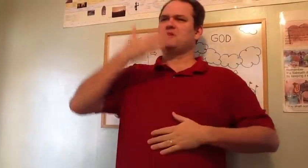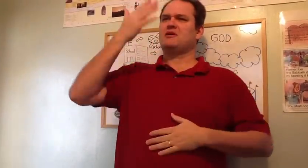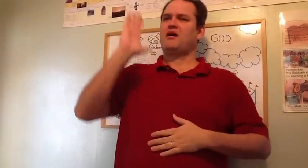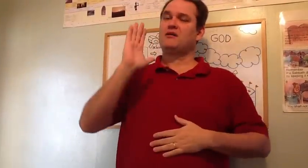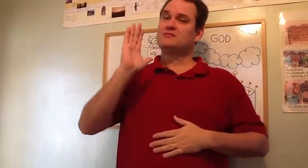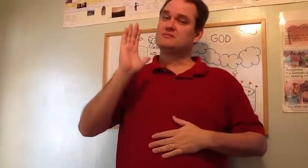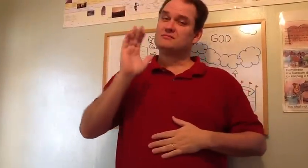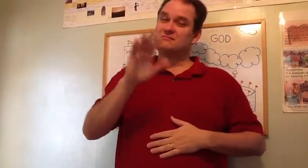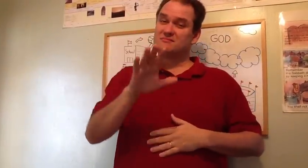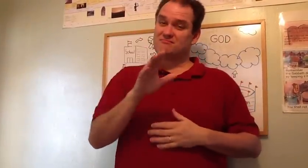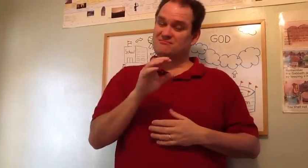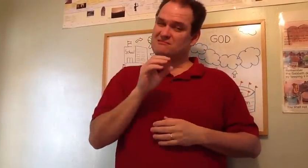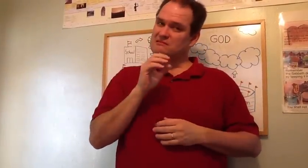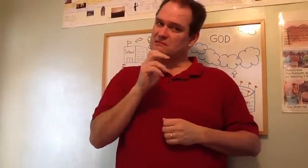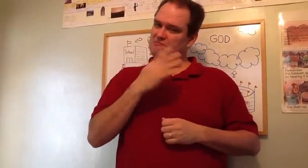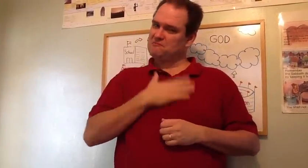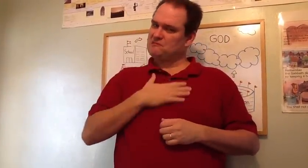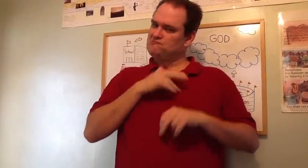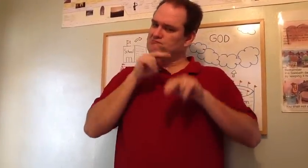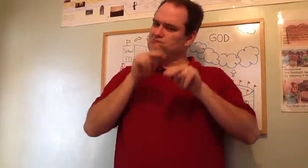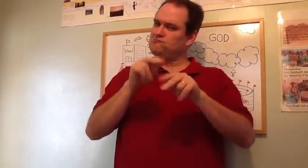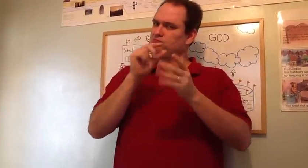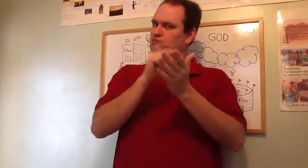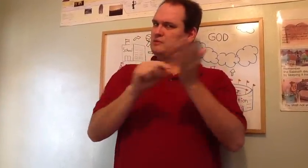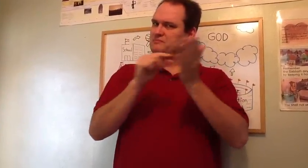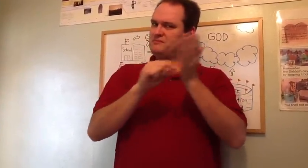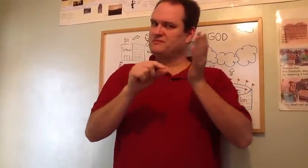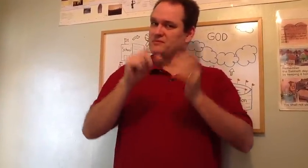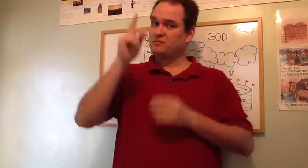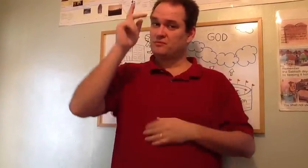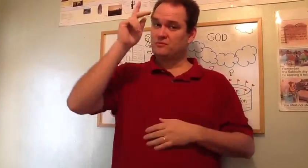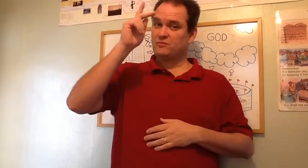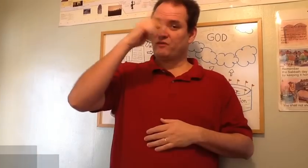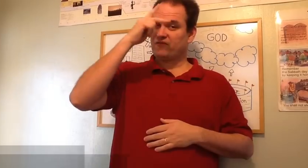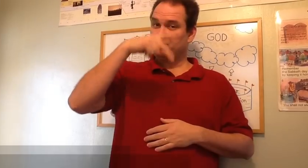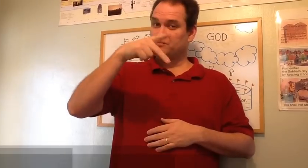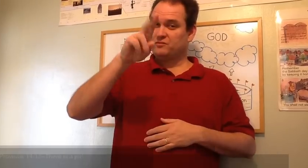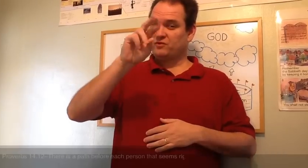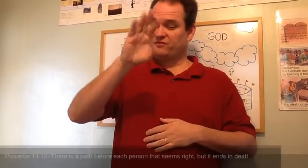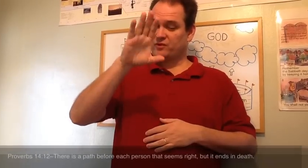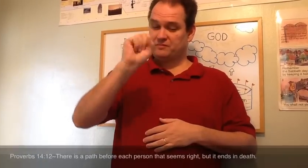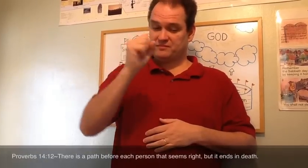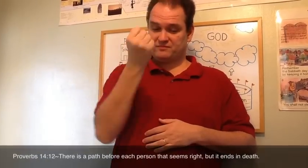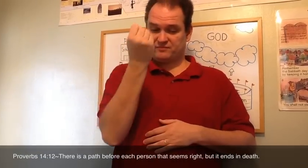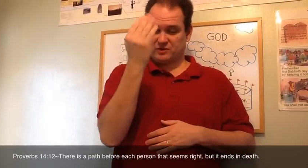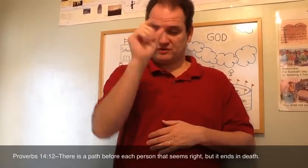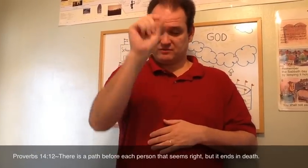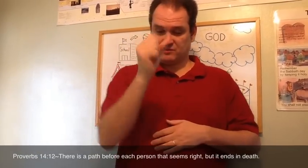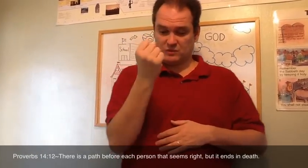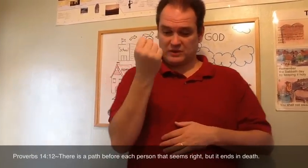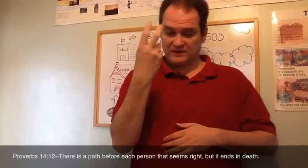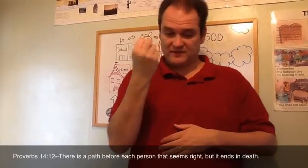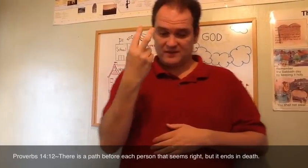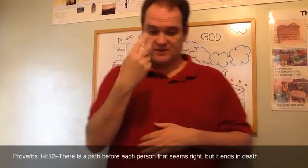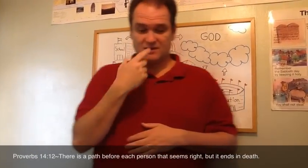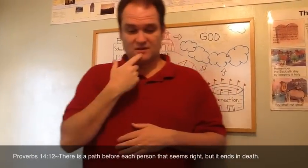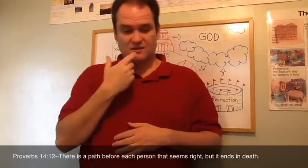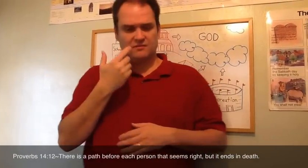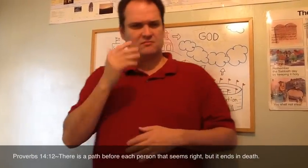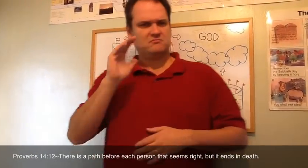in life, you know, I'm glorifying God when I do these things. But if you look at this verse, there